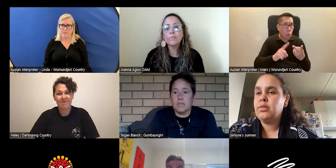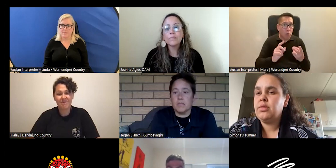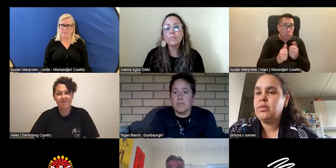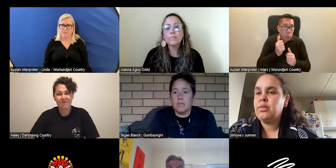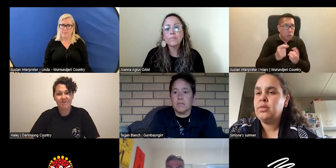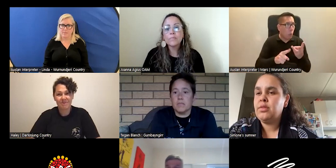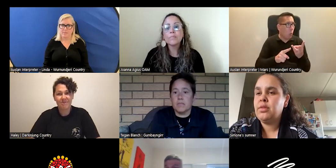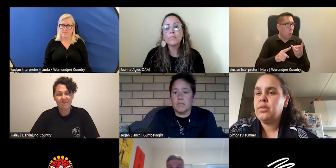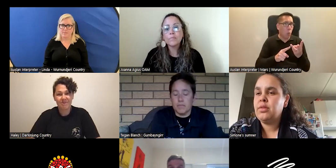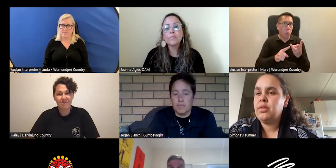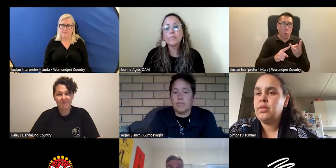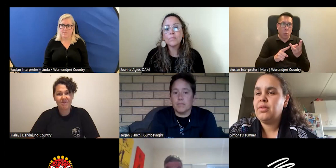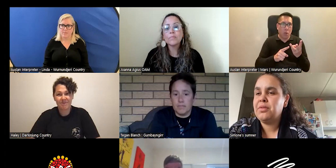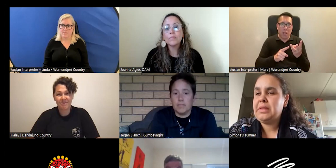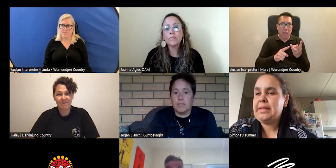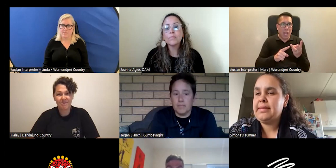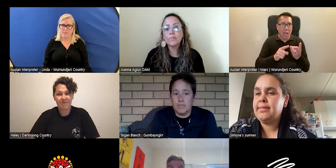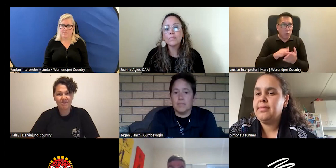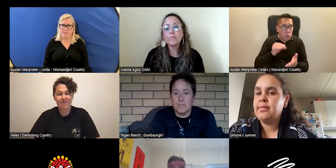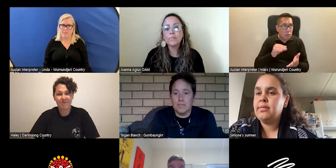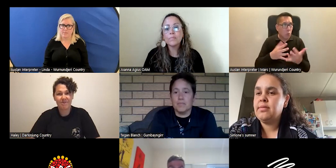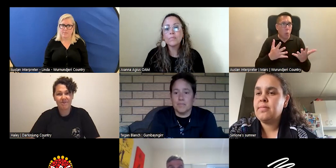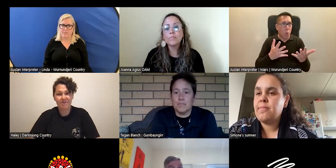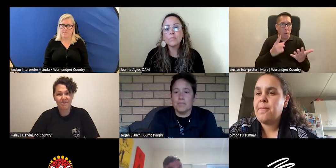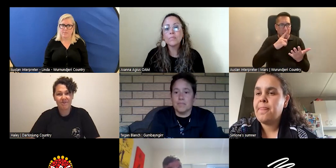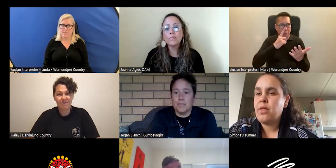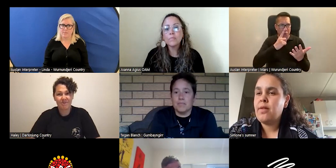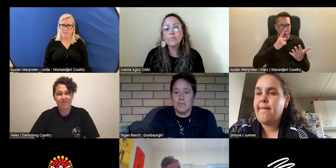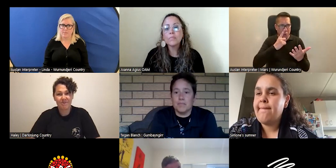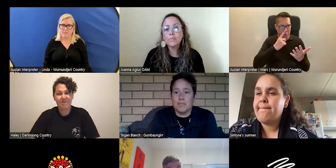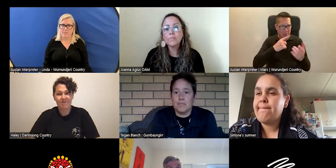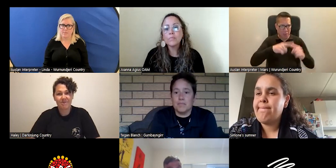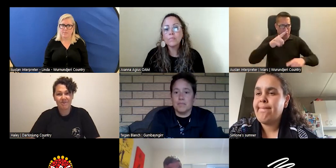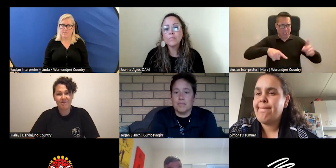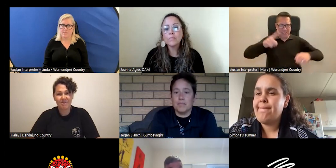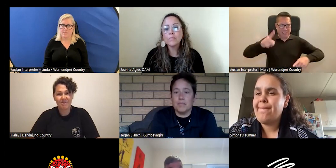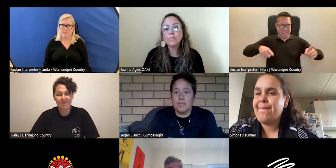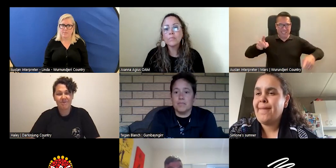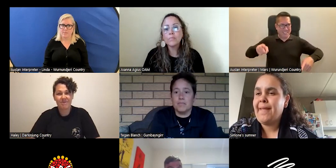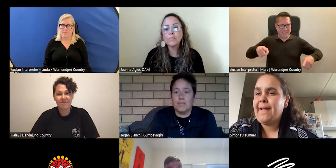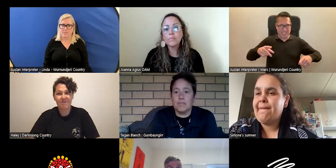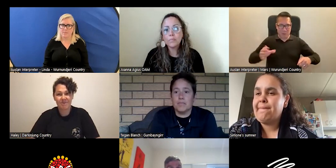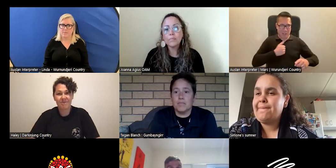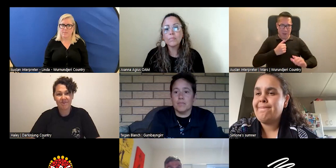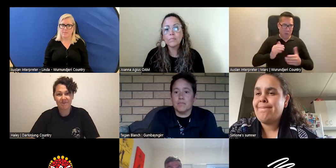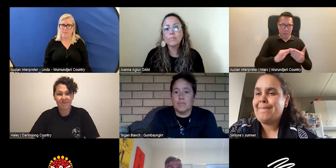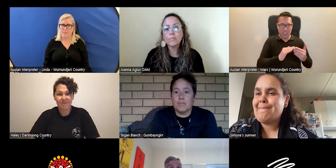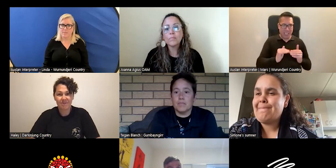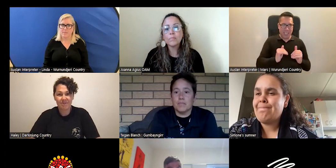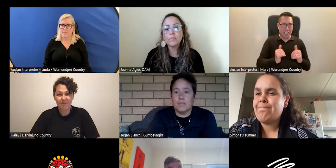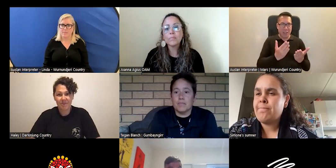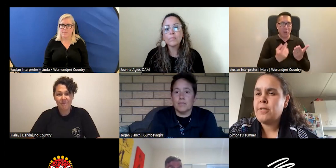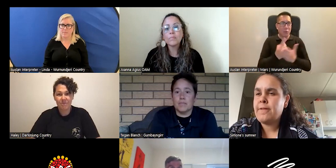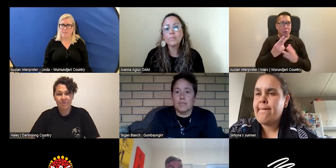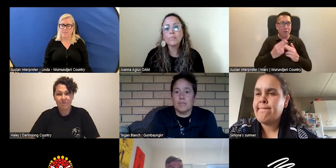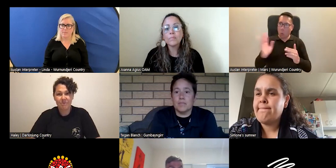shouldn't all be STEM students. They should all be people that represent the diversity of our community, to give the opportunity for all of us